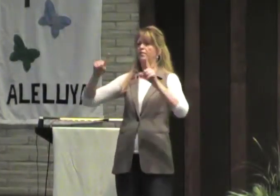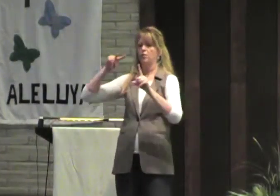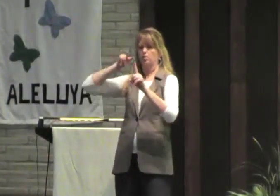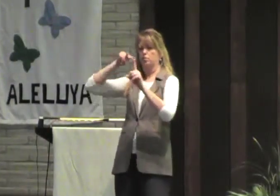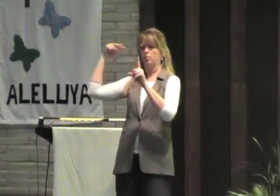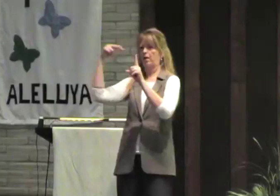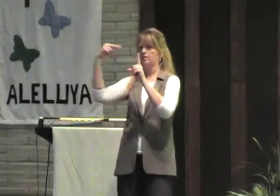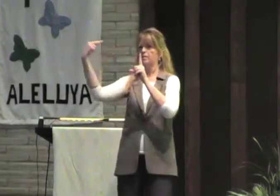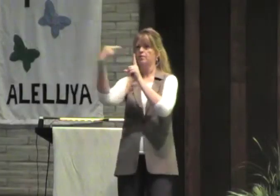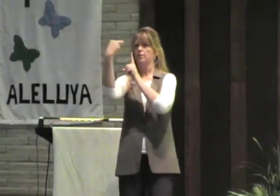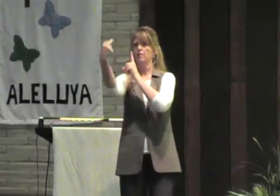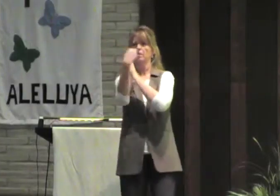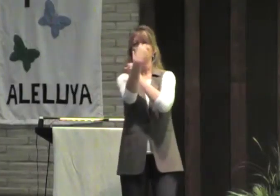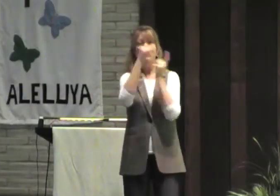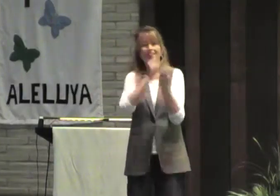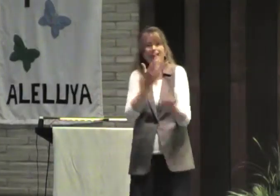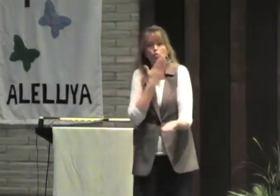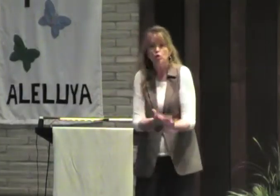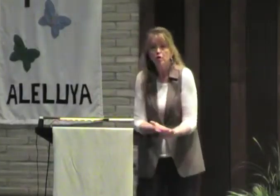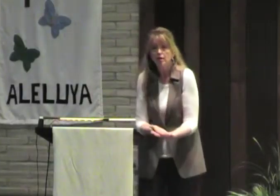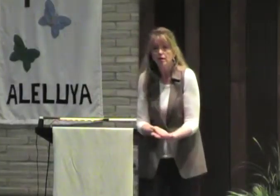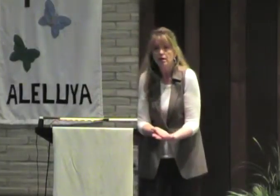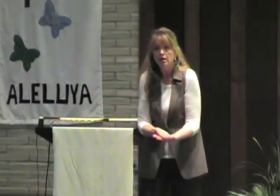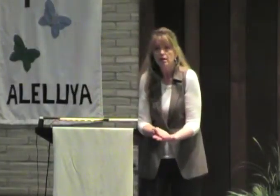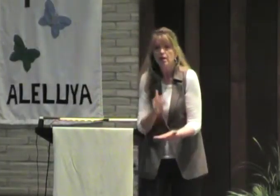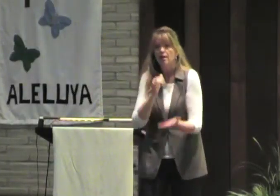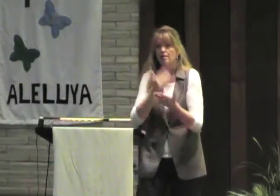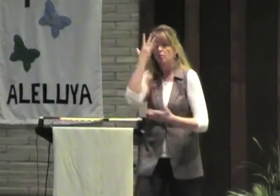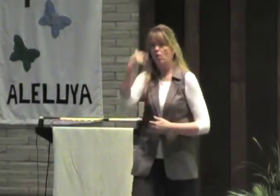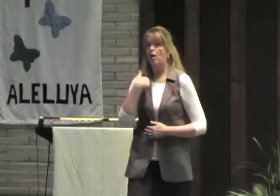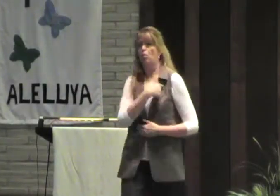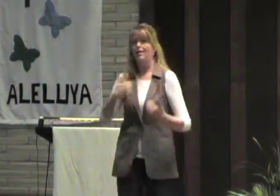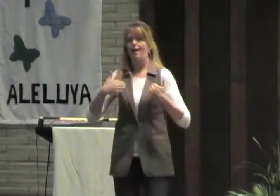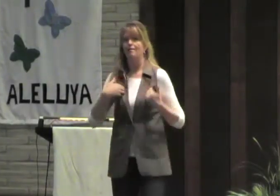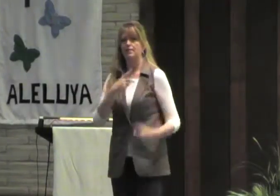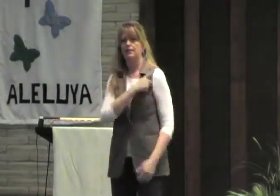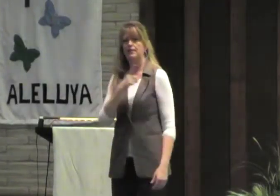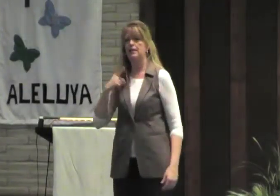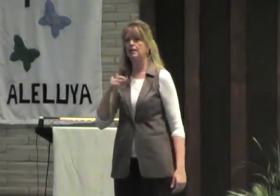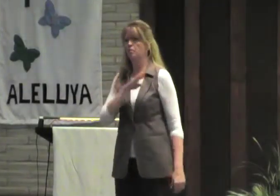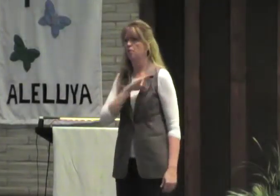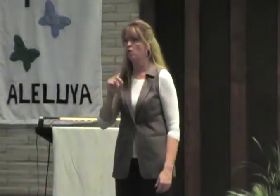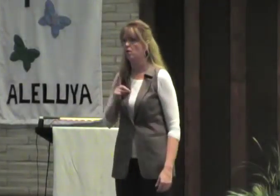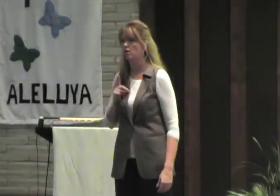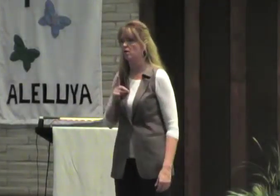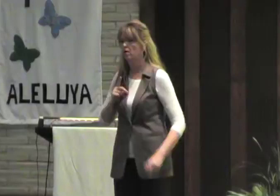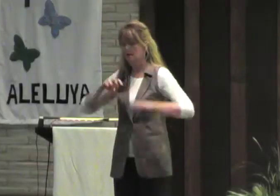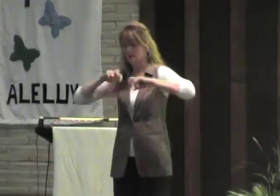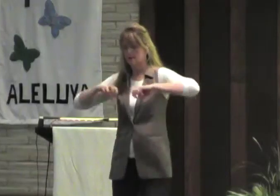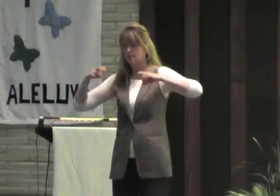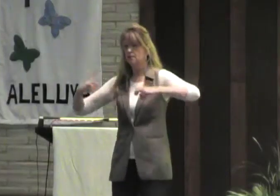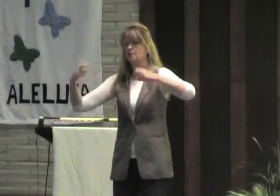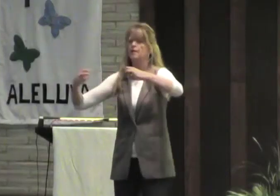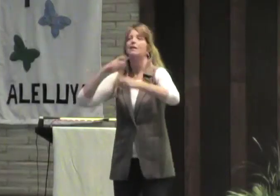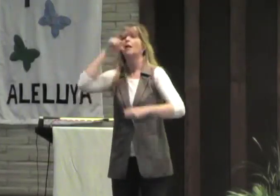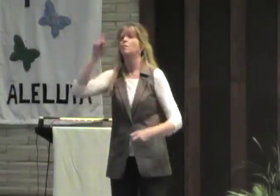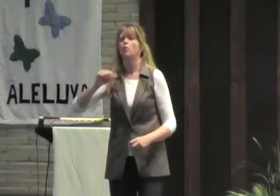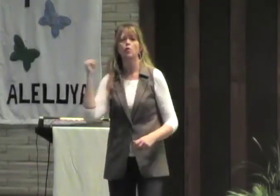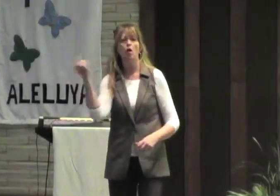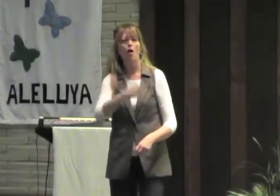have different perspectives. And that's a good thing. That's why we have the deacon board. We all can sit around